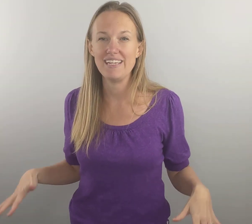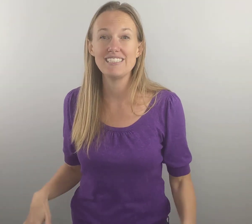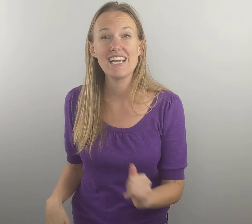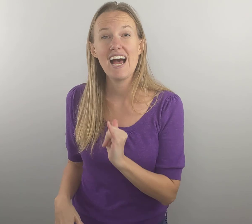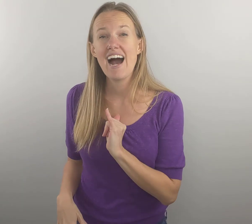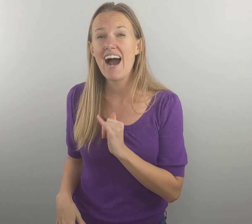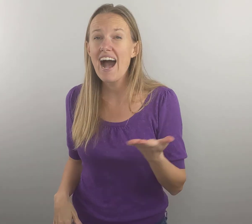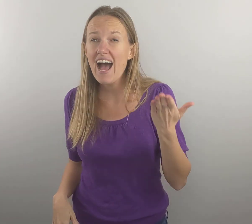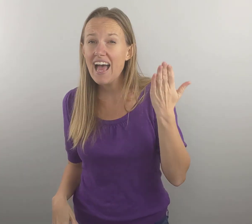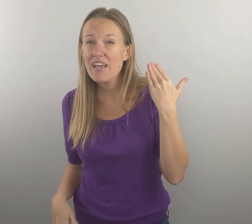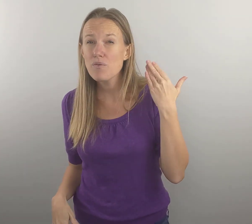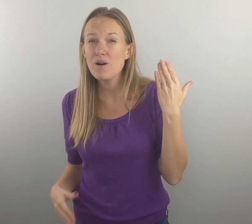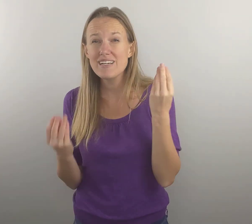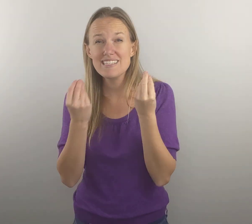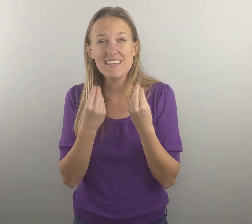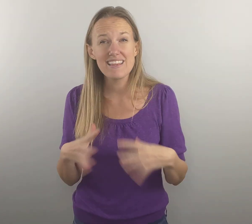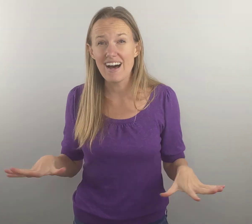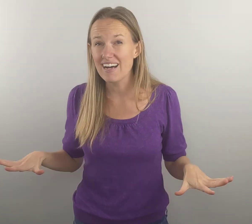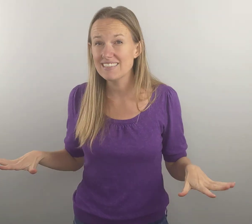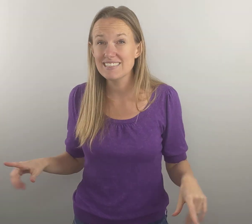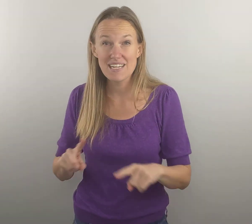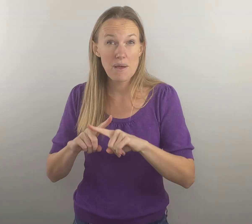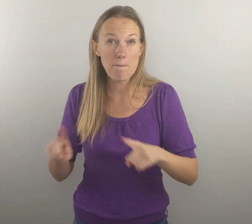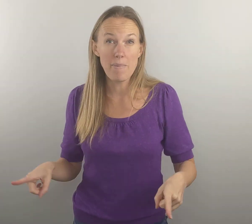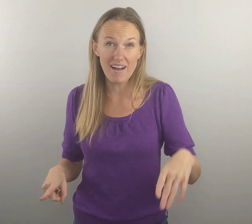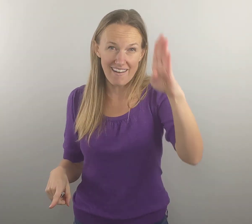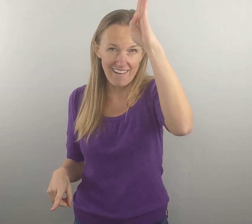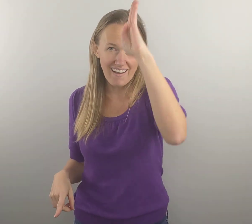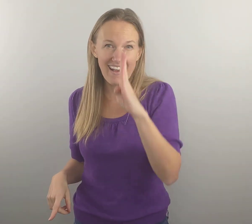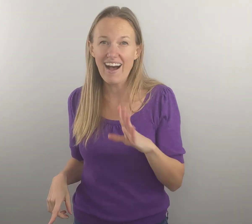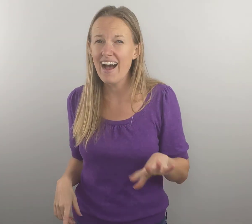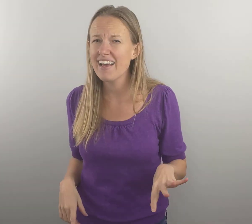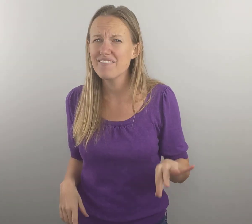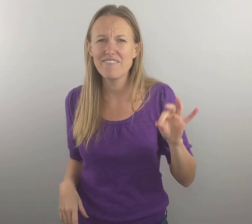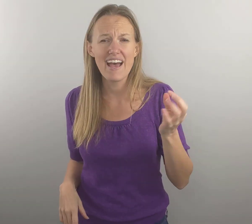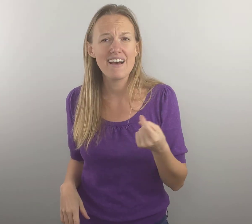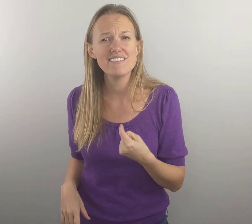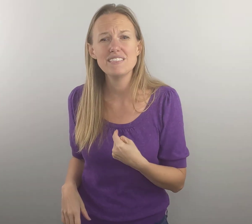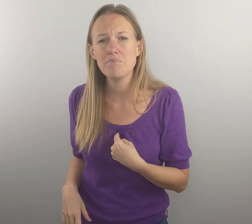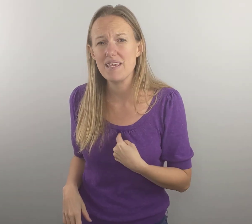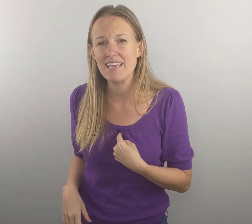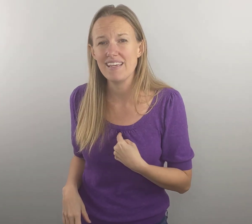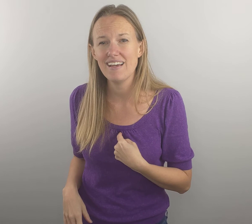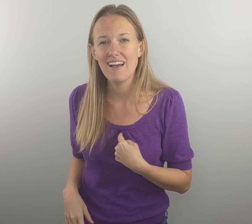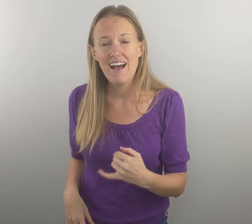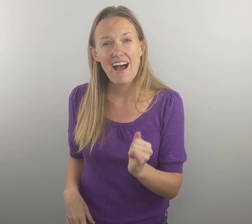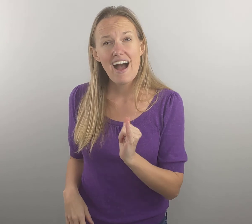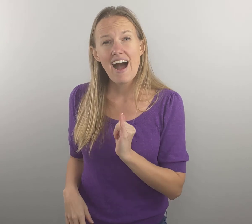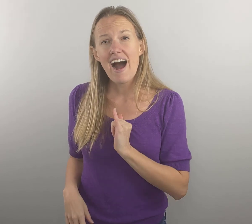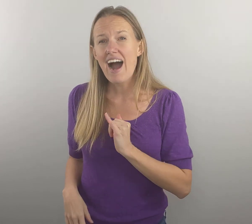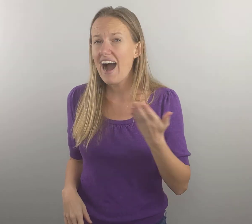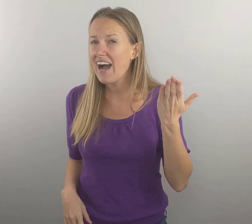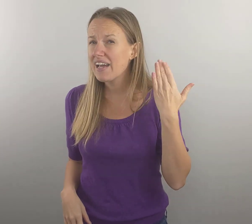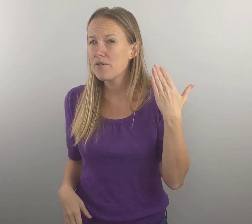bridge. I was lost, but God found me. I